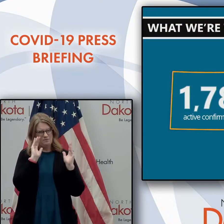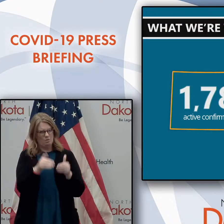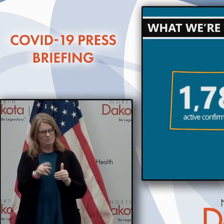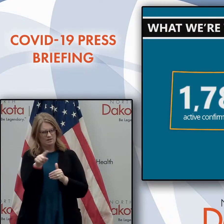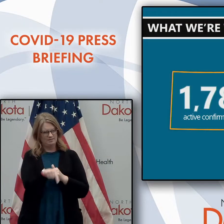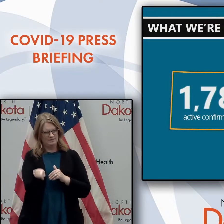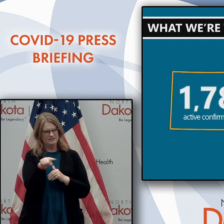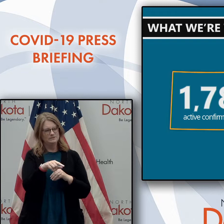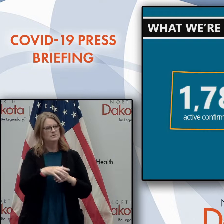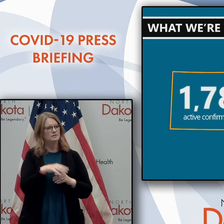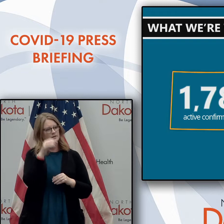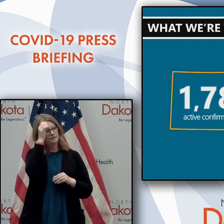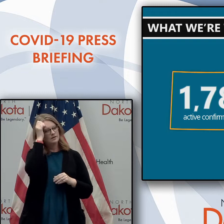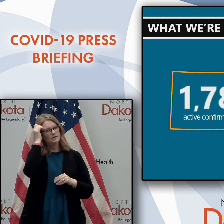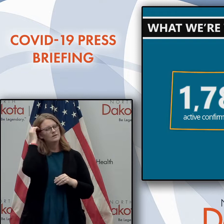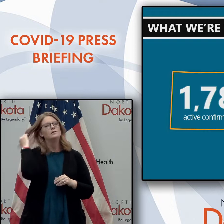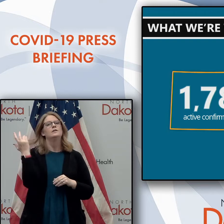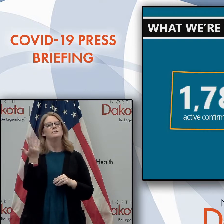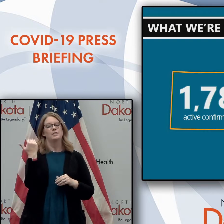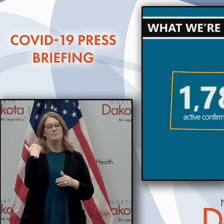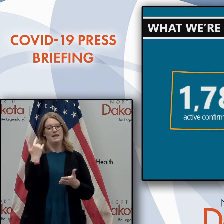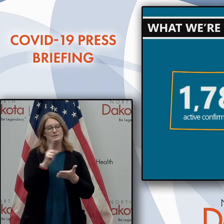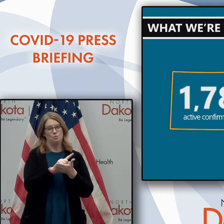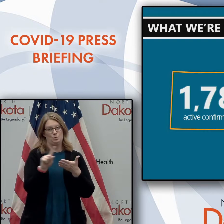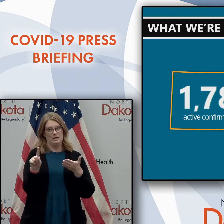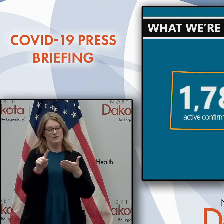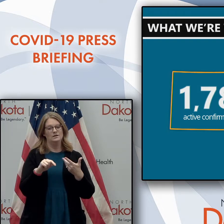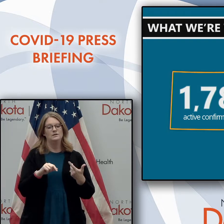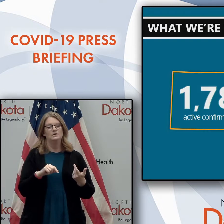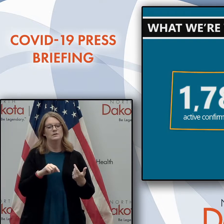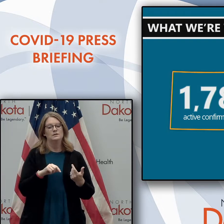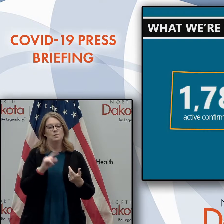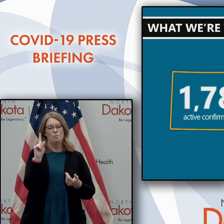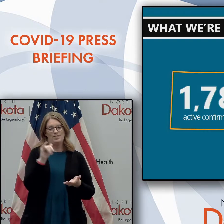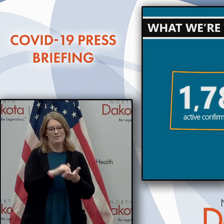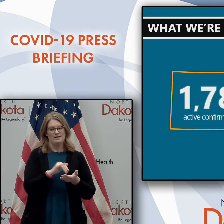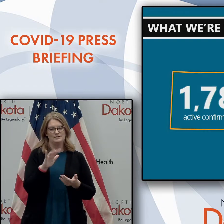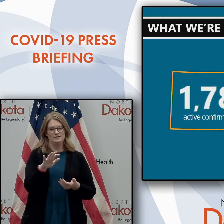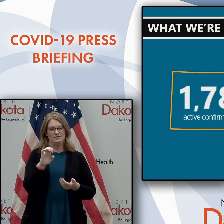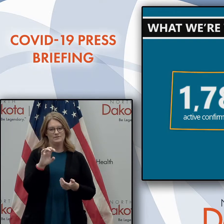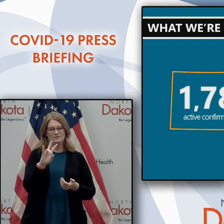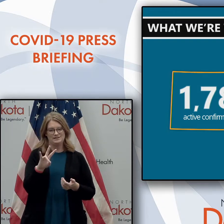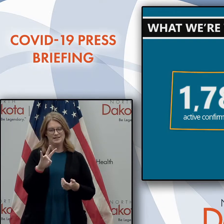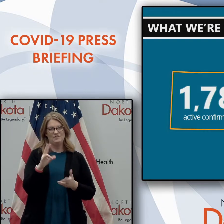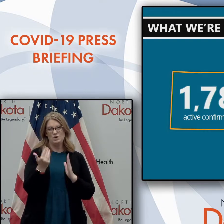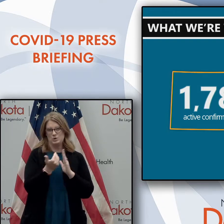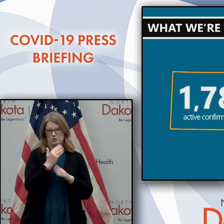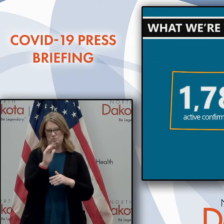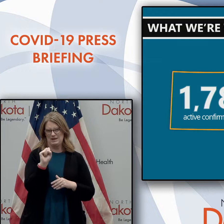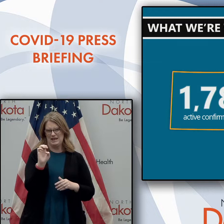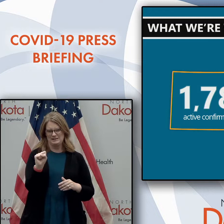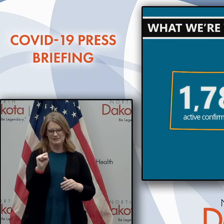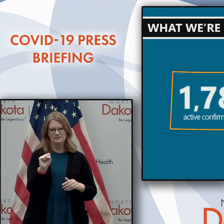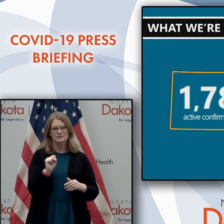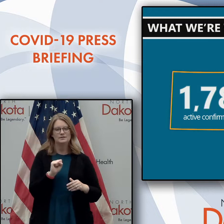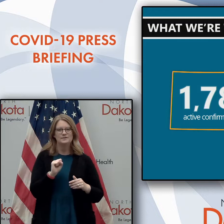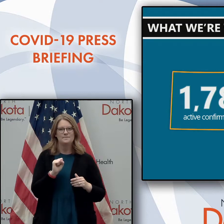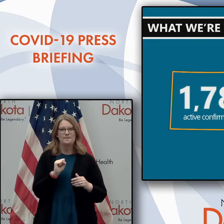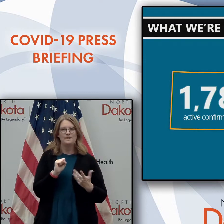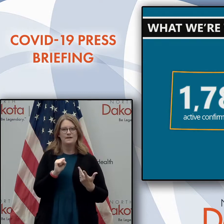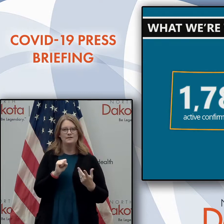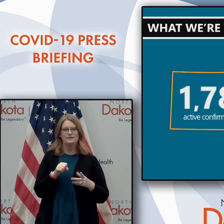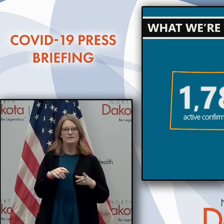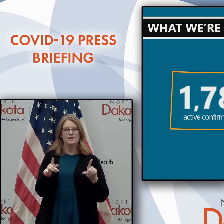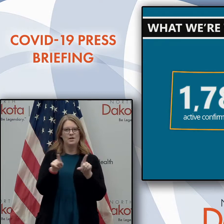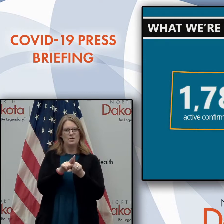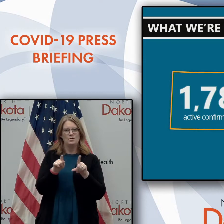got, over the past week, we've got 1,507 new cases, but we've